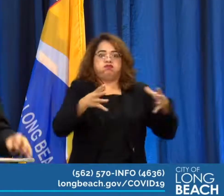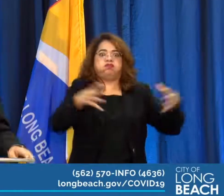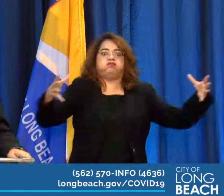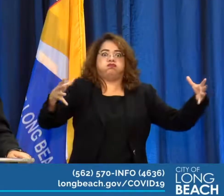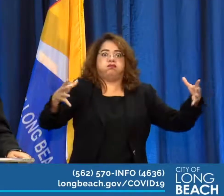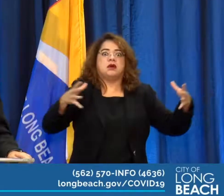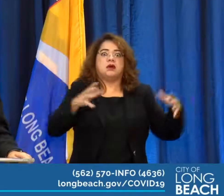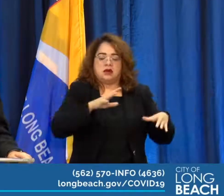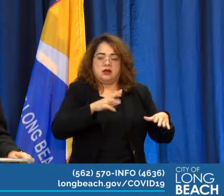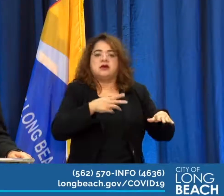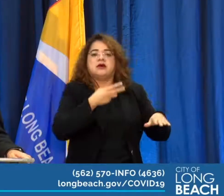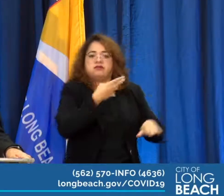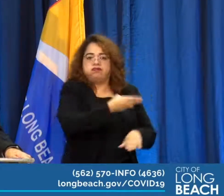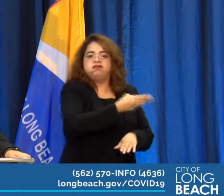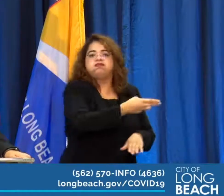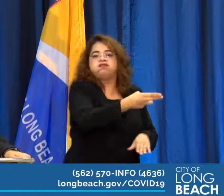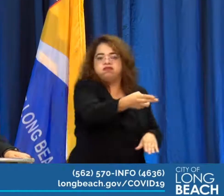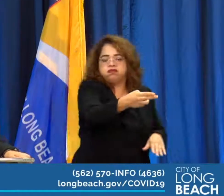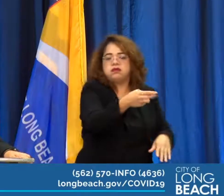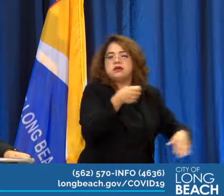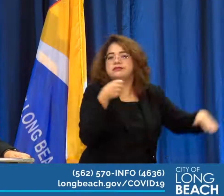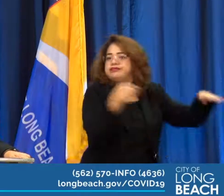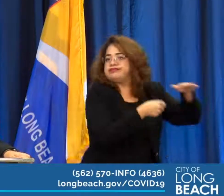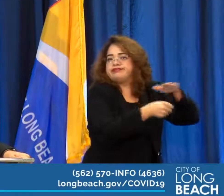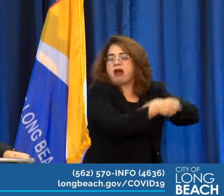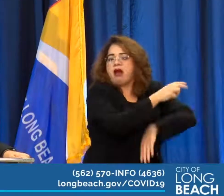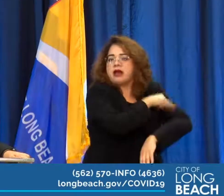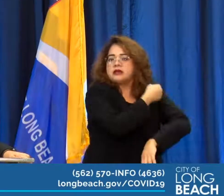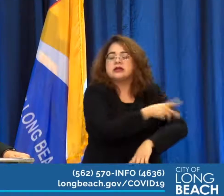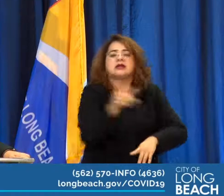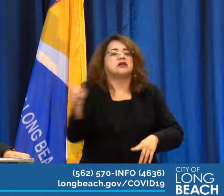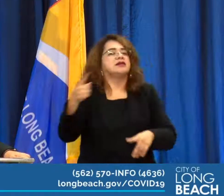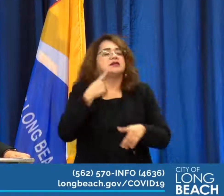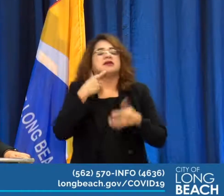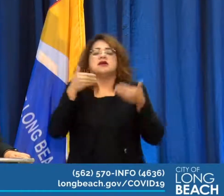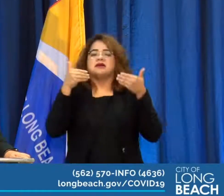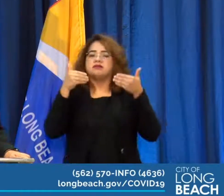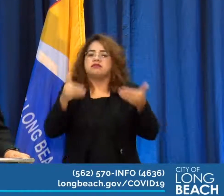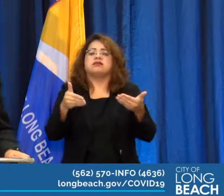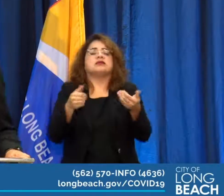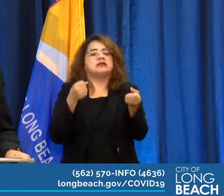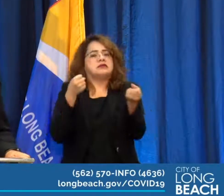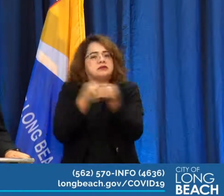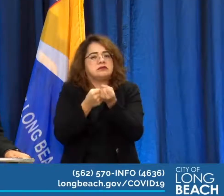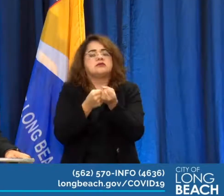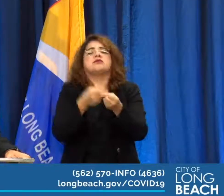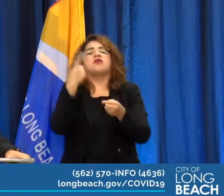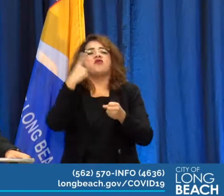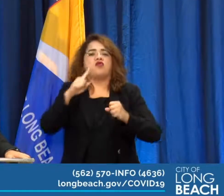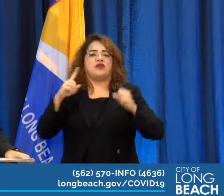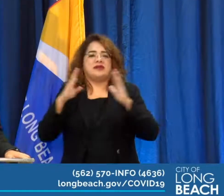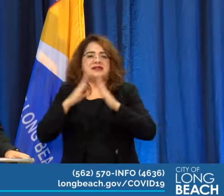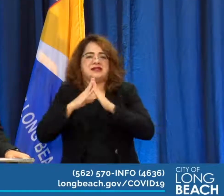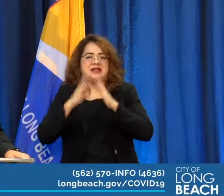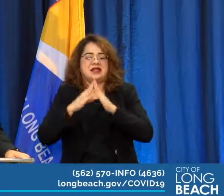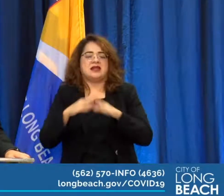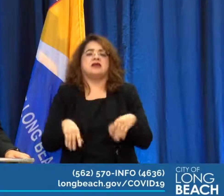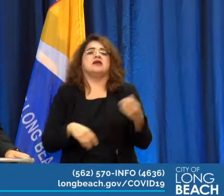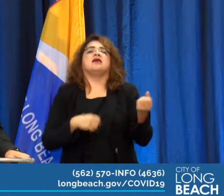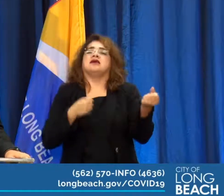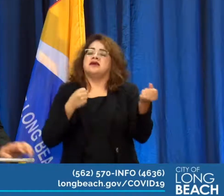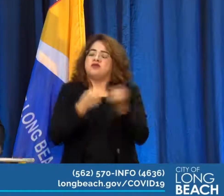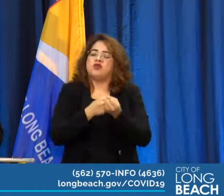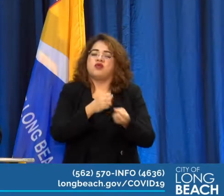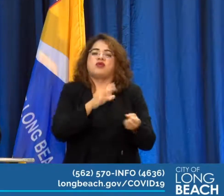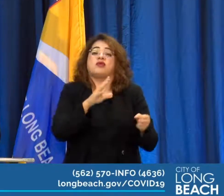city, and they support both the city and county's actions as it relates to additional restrictions, which I will talk about in